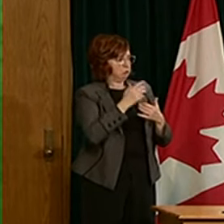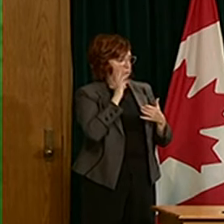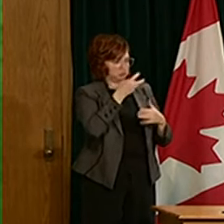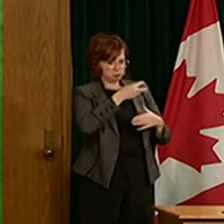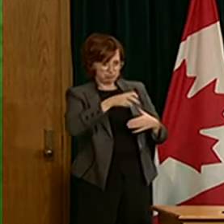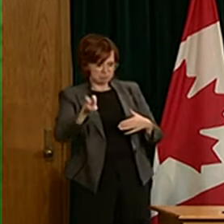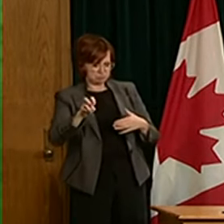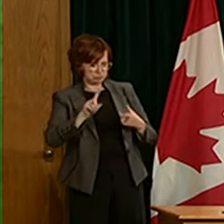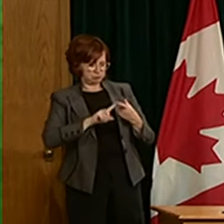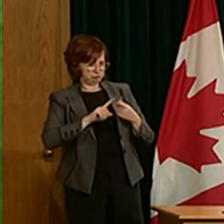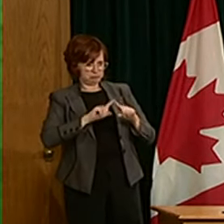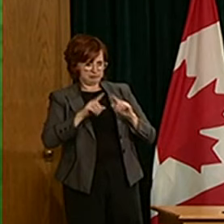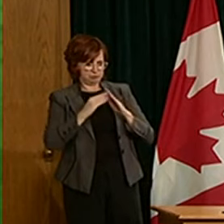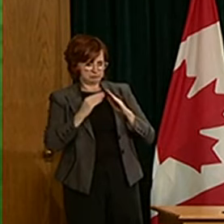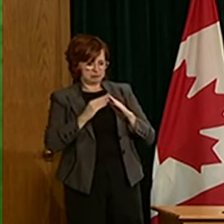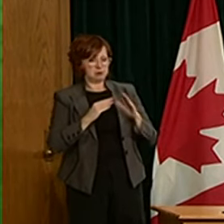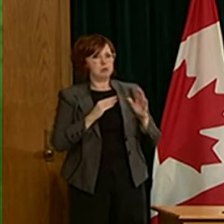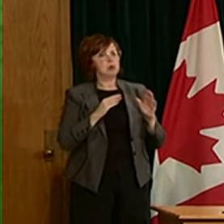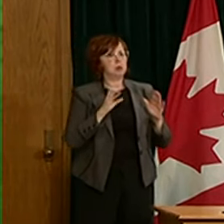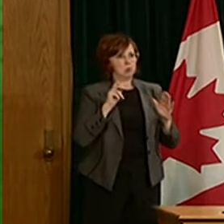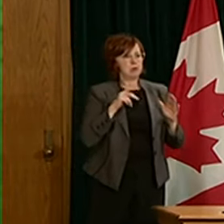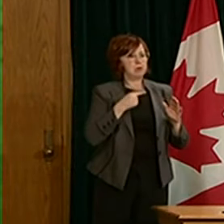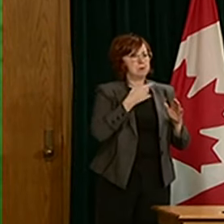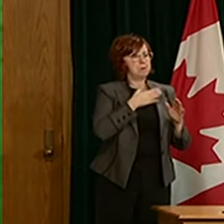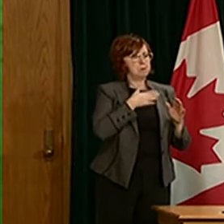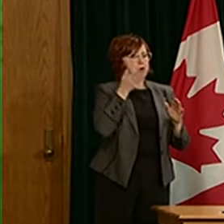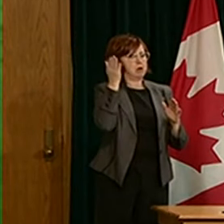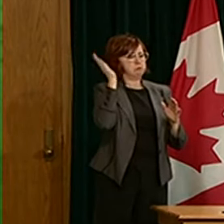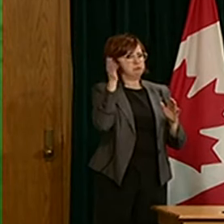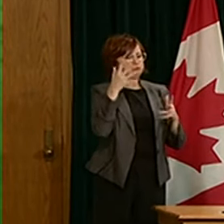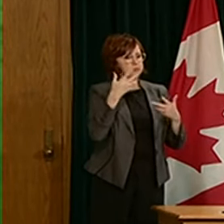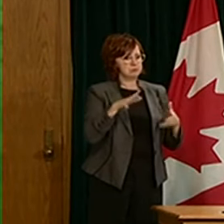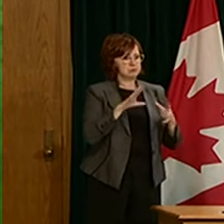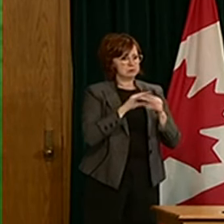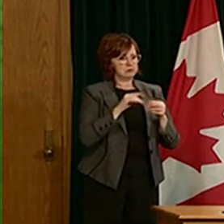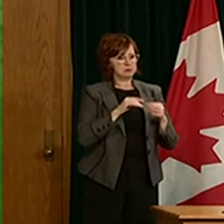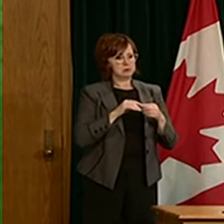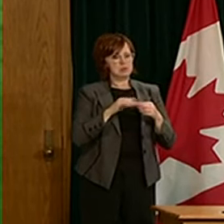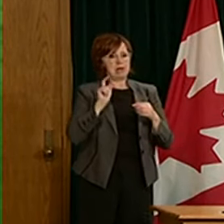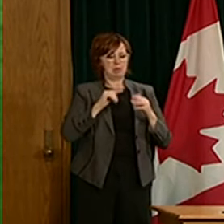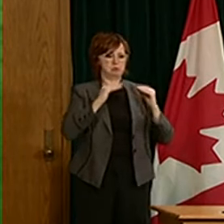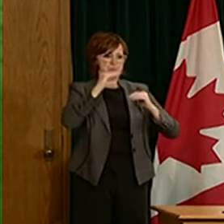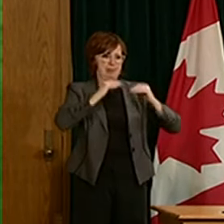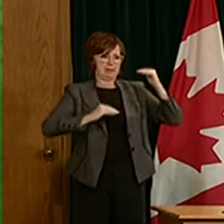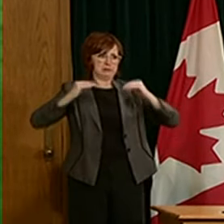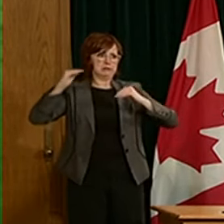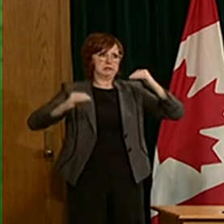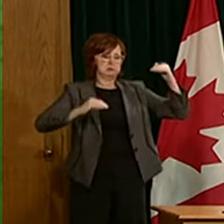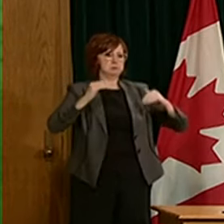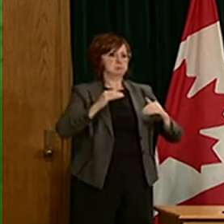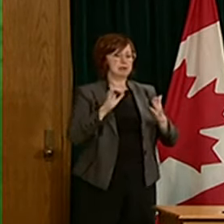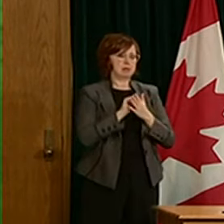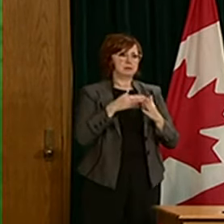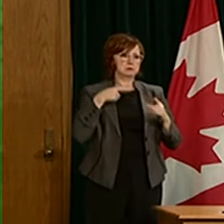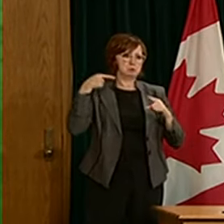to reiterate, in the presentation today, Derek referred to the concept of load leveling, and that's exactly what it means